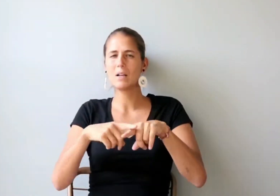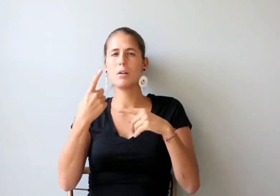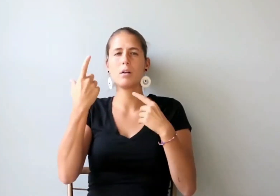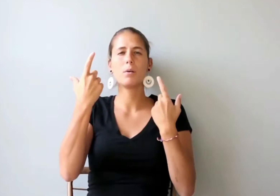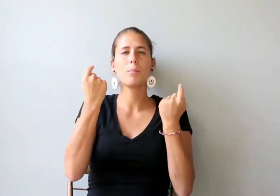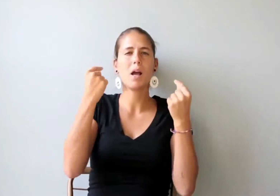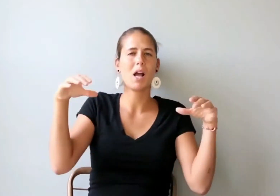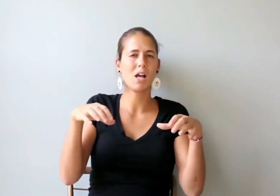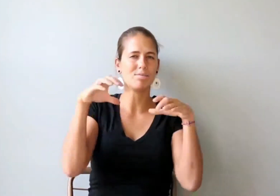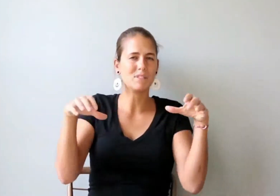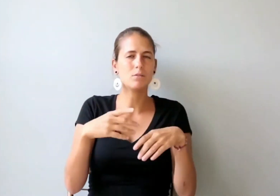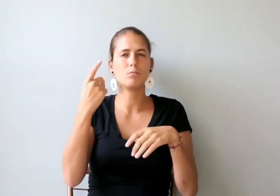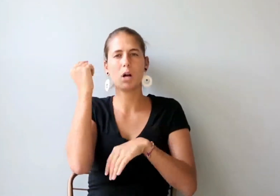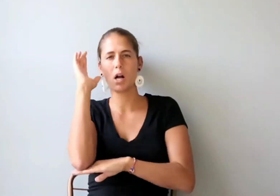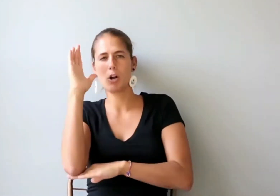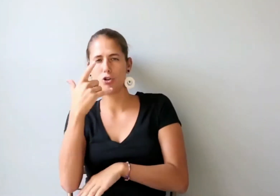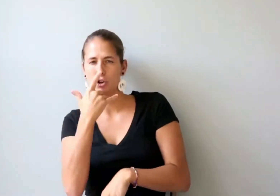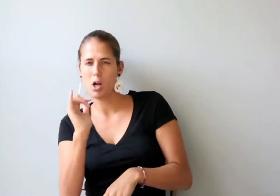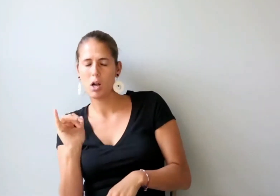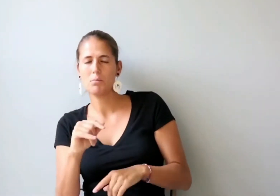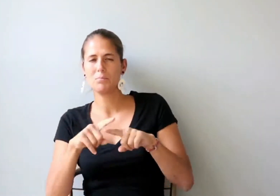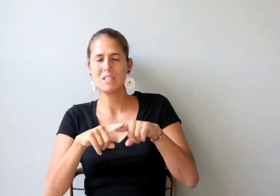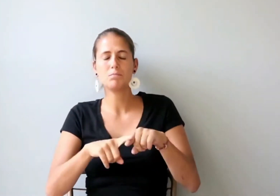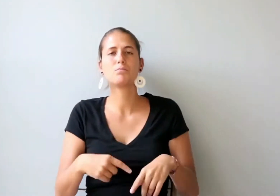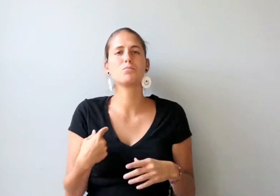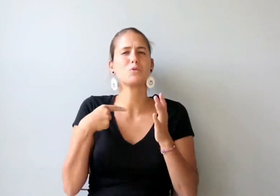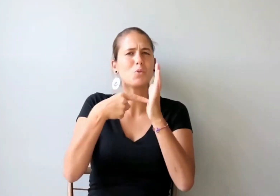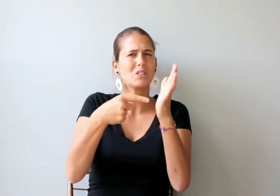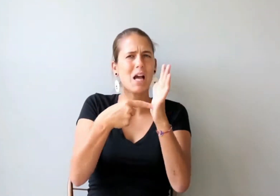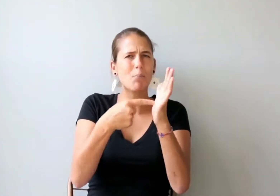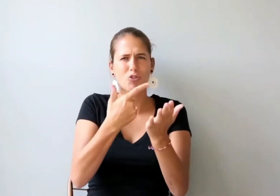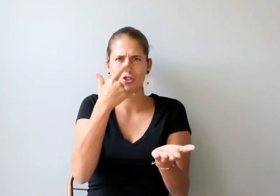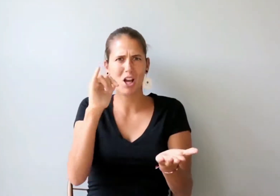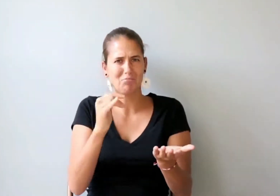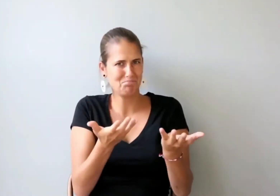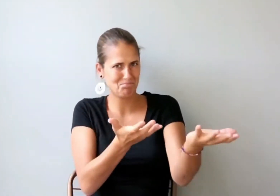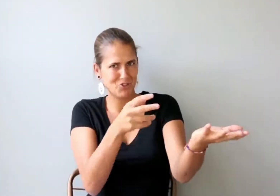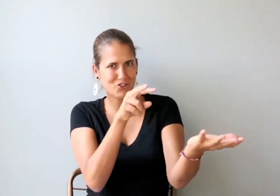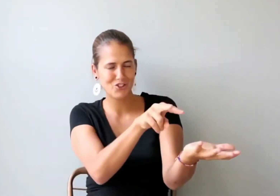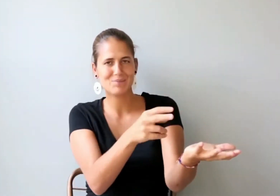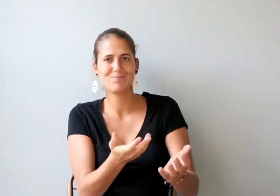Where the interpreter sits will depend upon the activity. Here is an example.